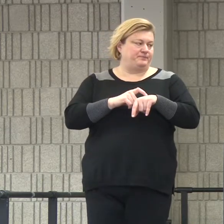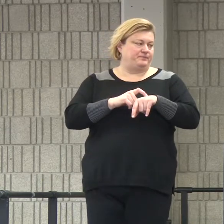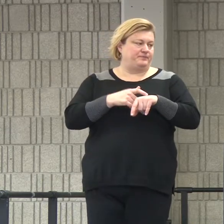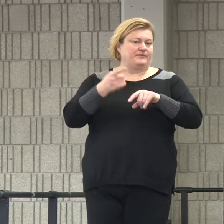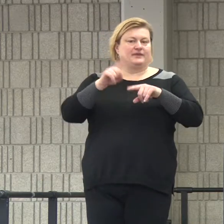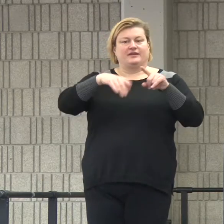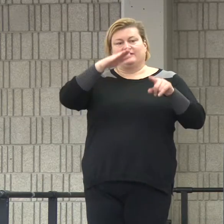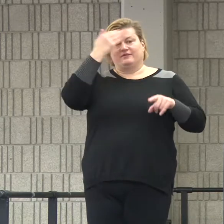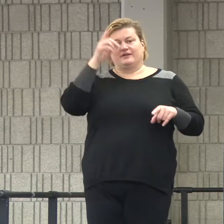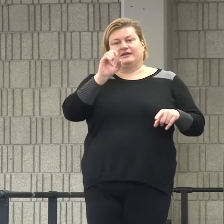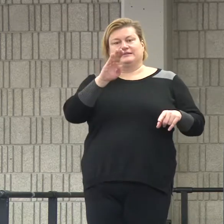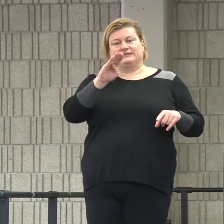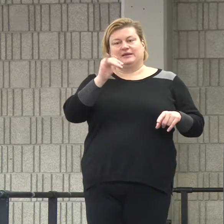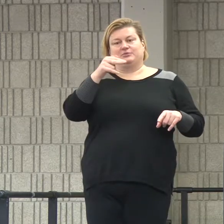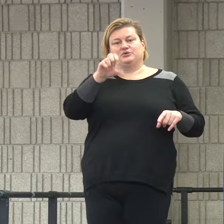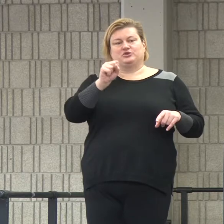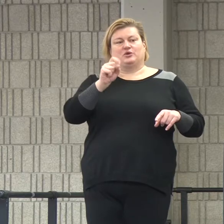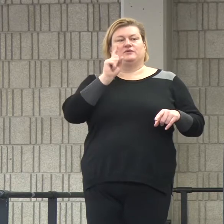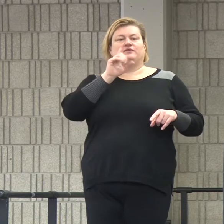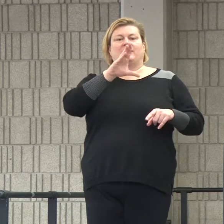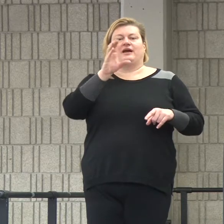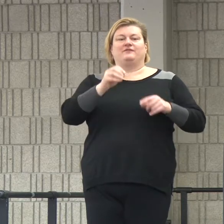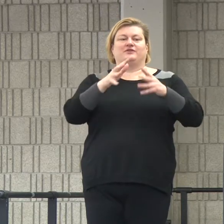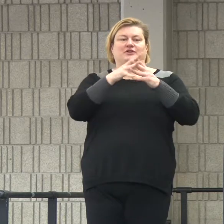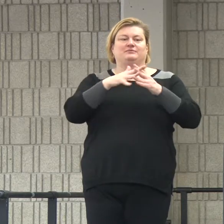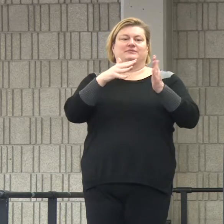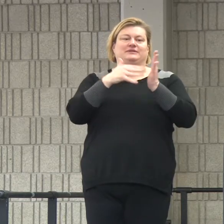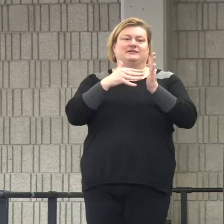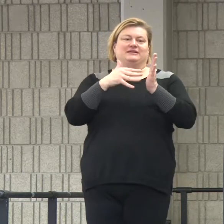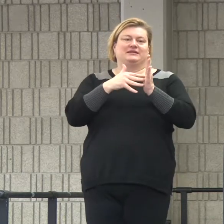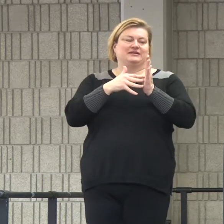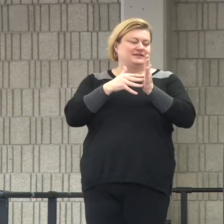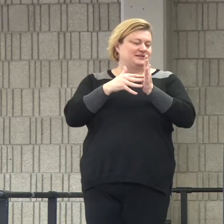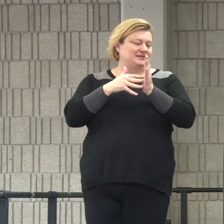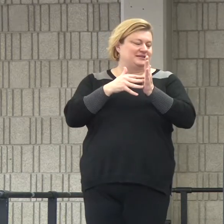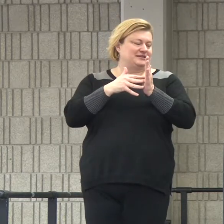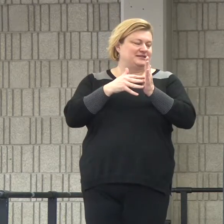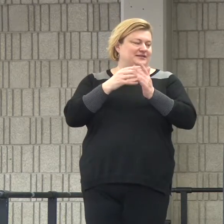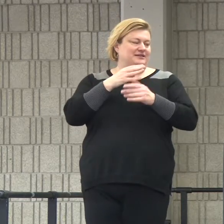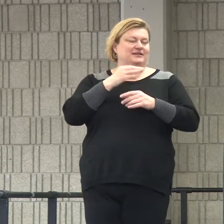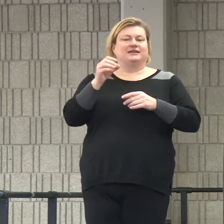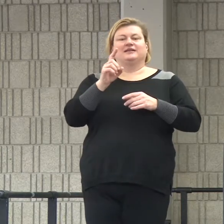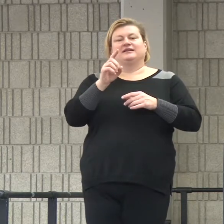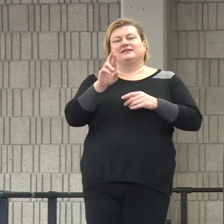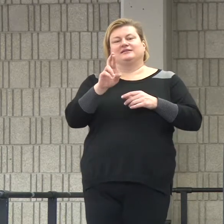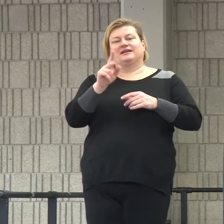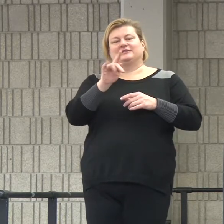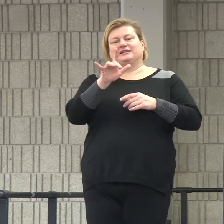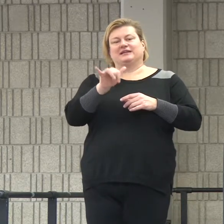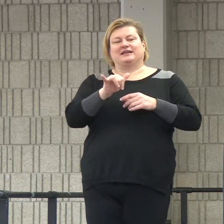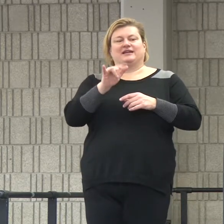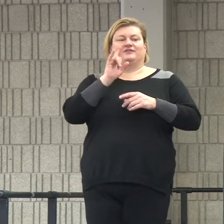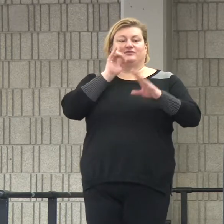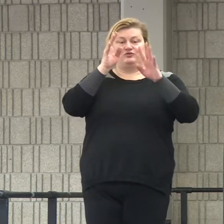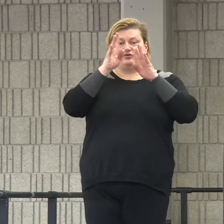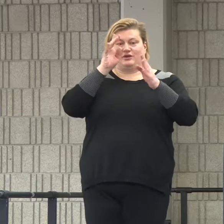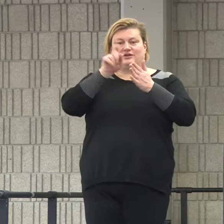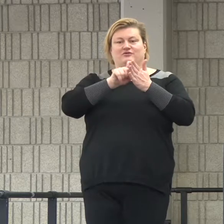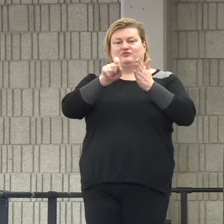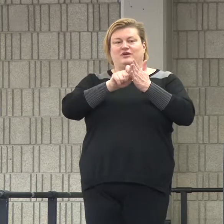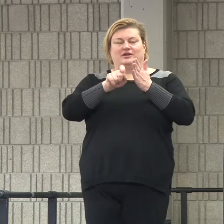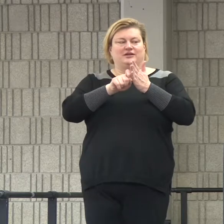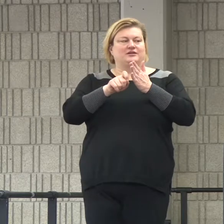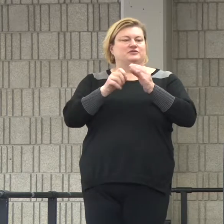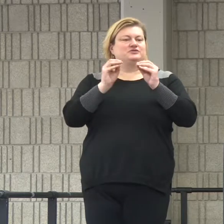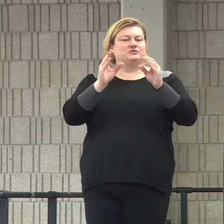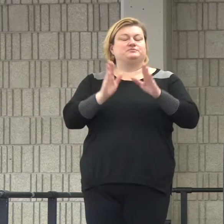Deb Jones, African American Studies, and Dr. Kelly, my creative writing instructor.